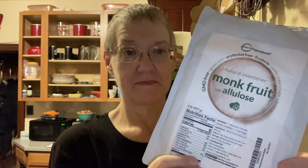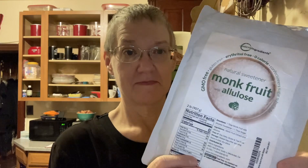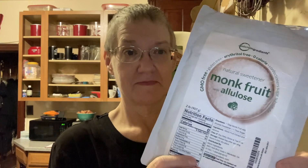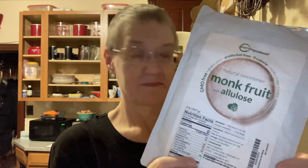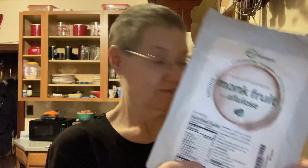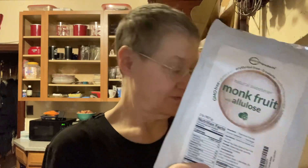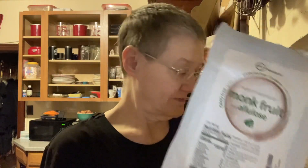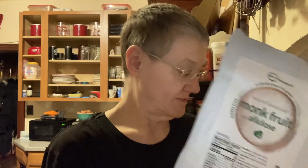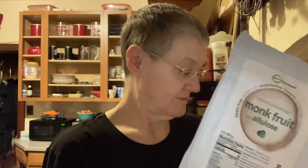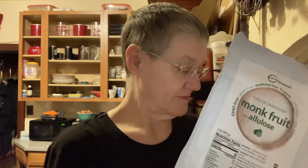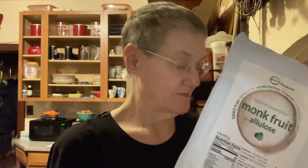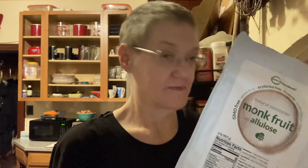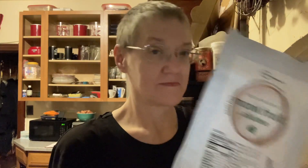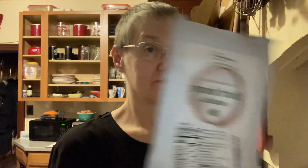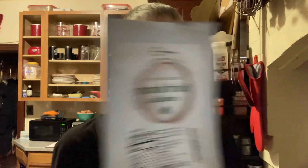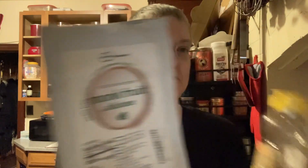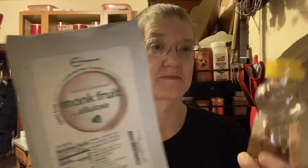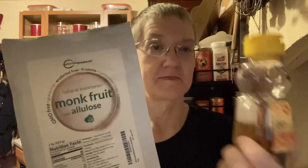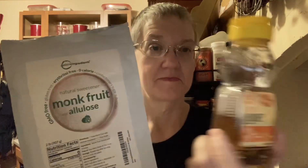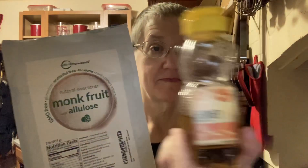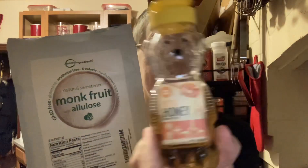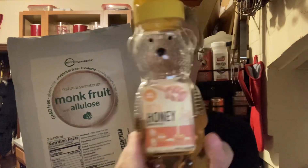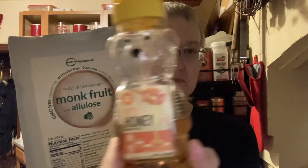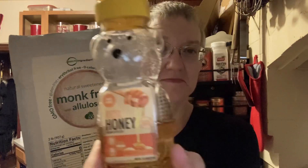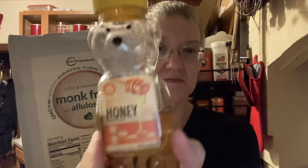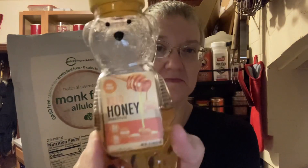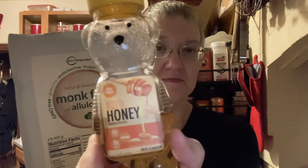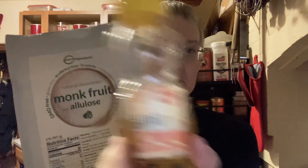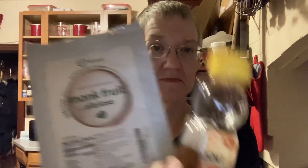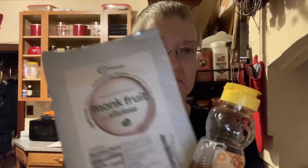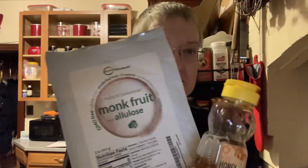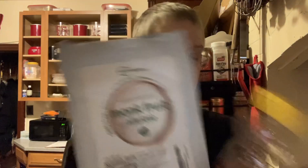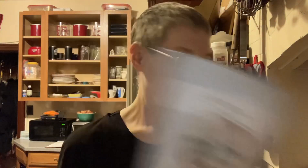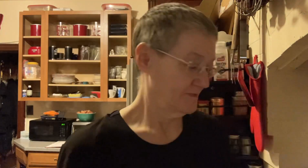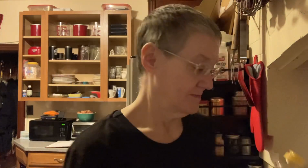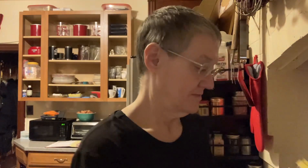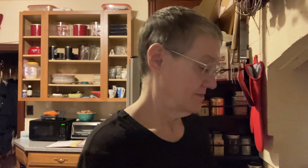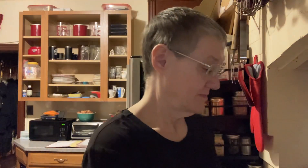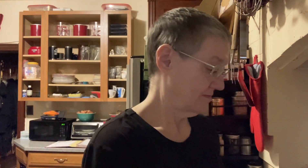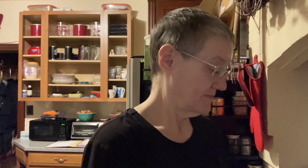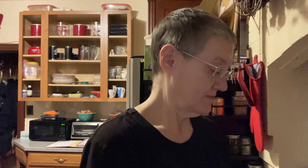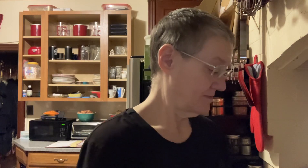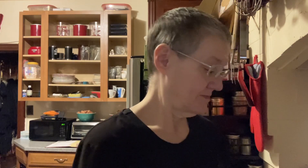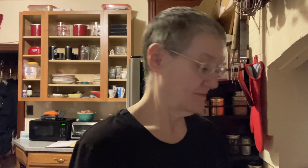Remember, I used the monk fruit with allulose. This is what it looked like, and the Chalk Zero imitation honey.